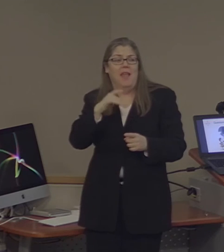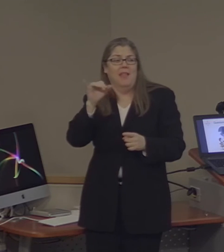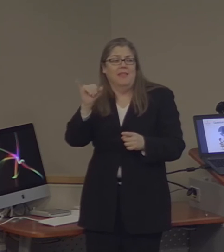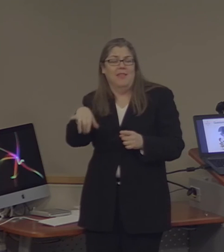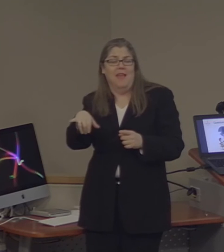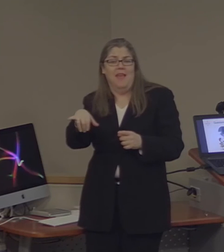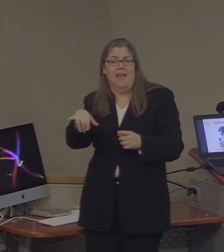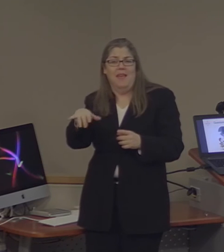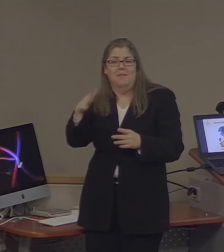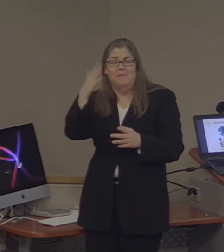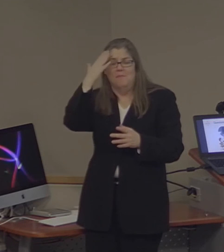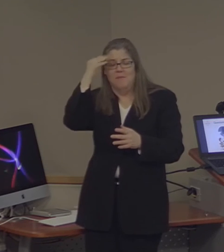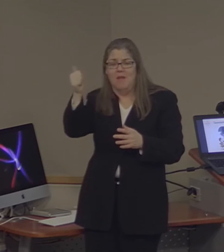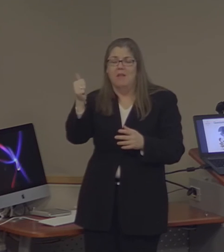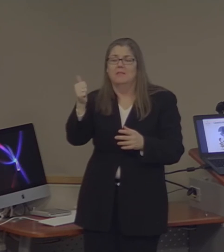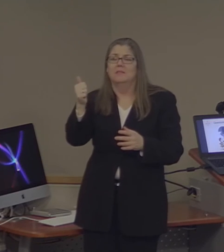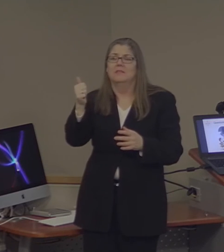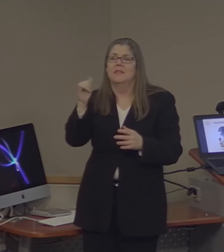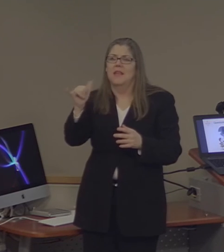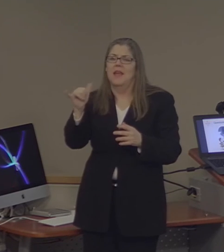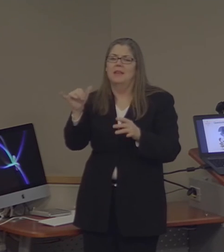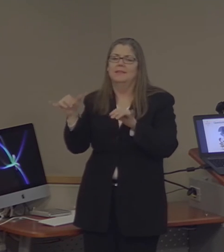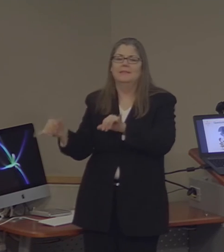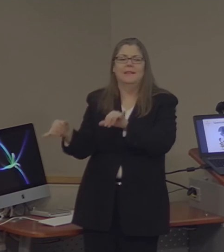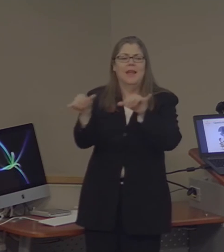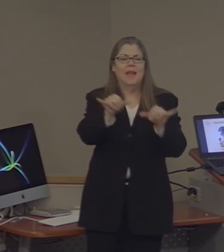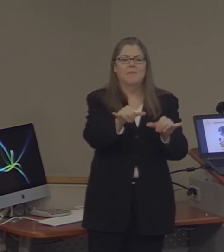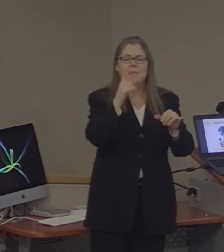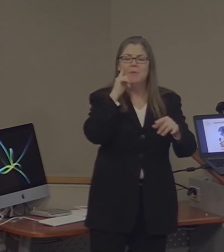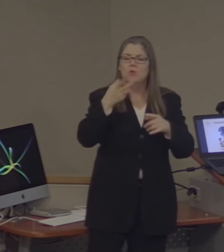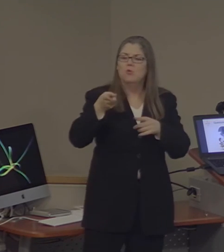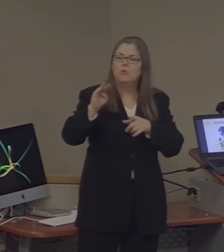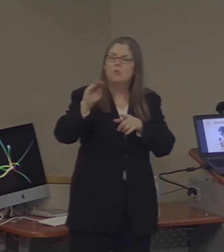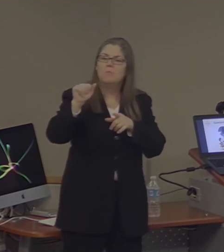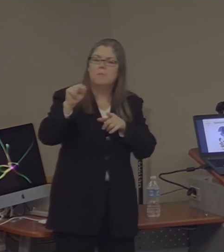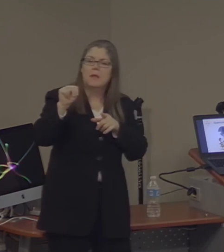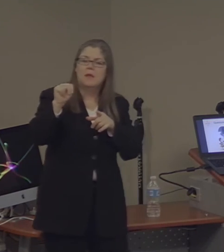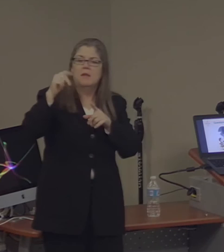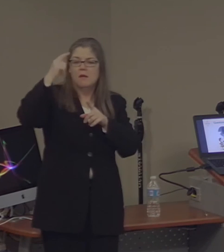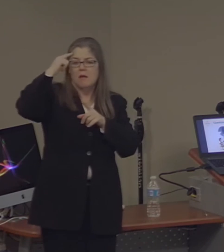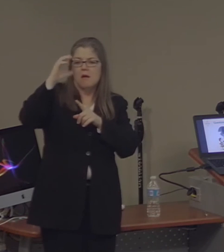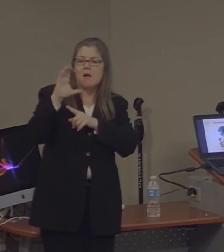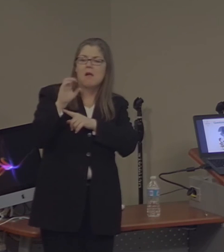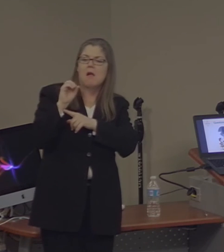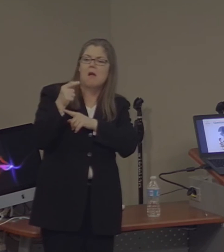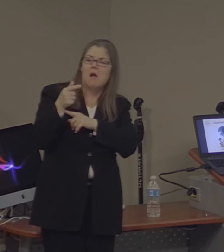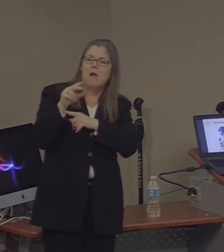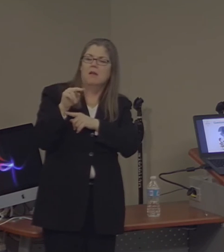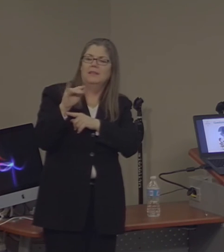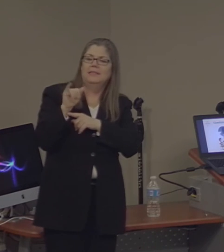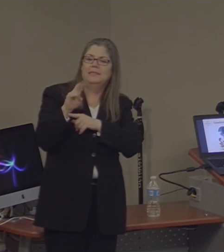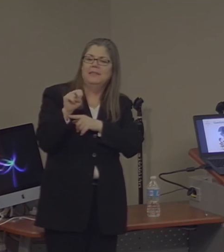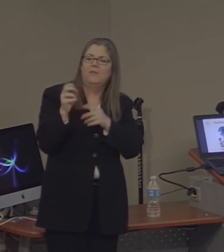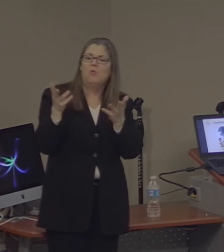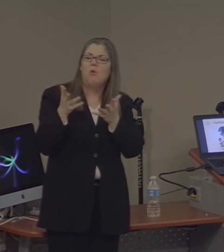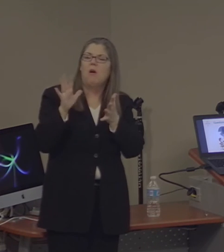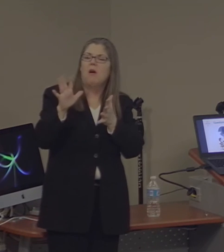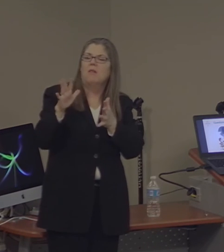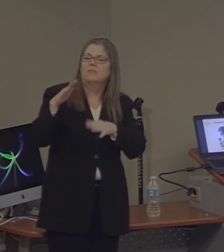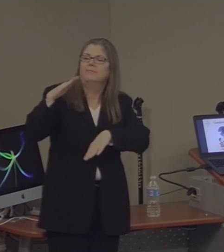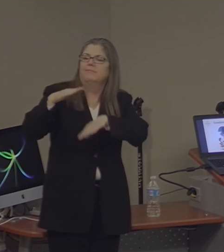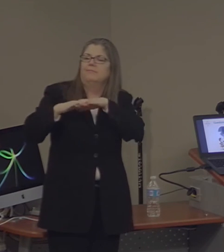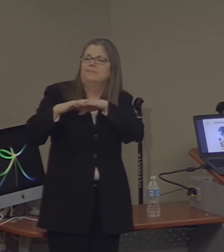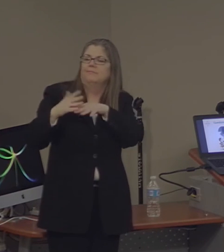compatible with a way of thinking about human cognitive capacity in which, to take the strongest